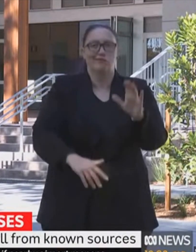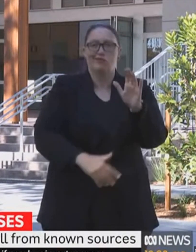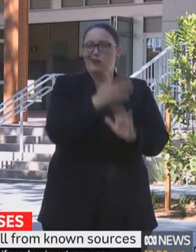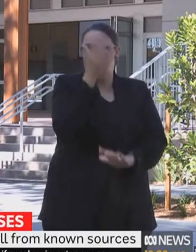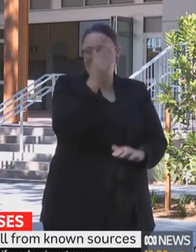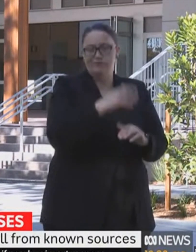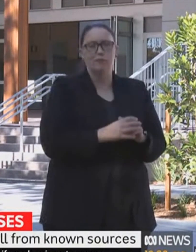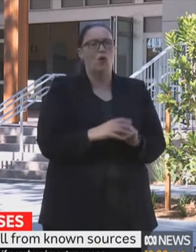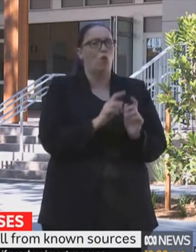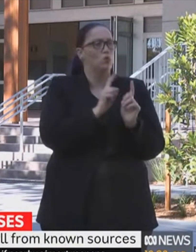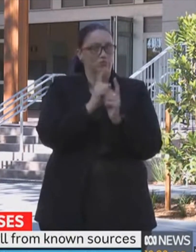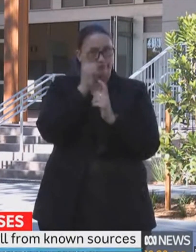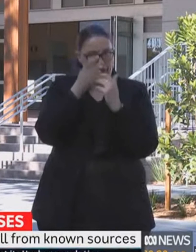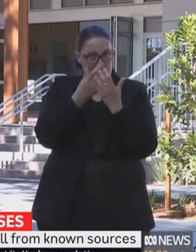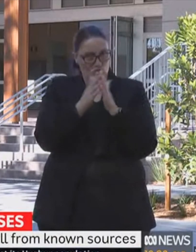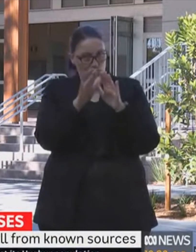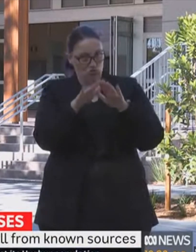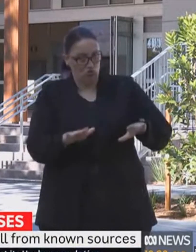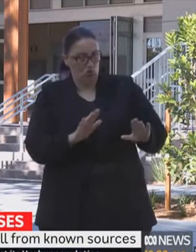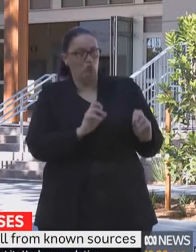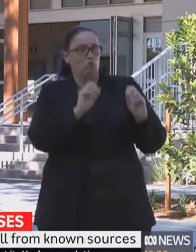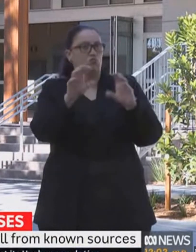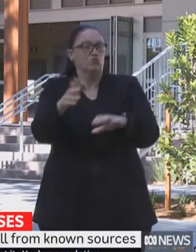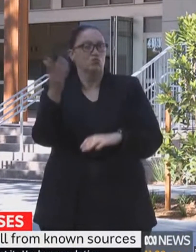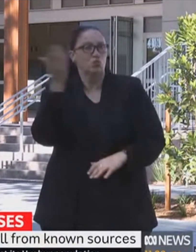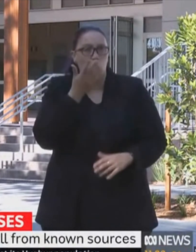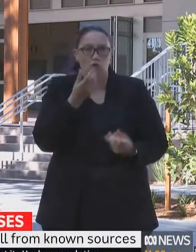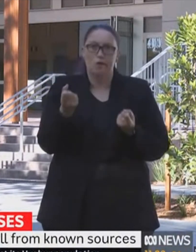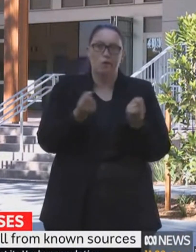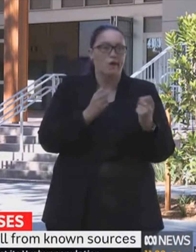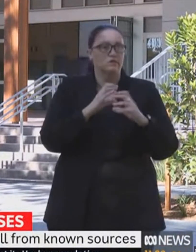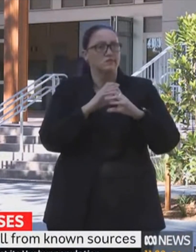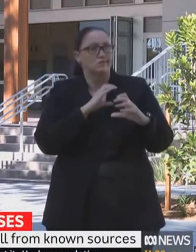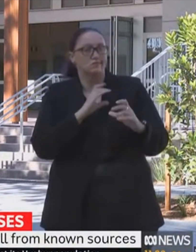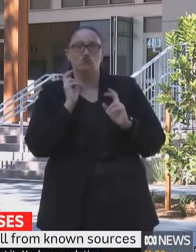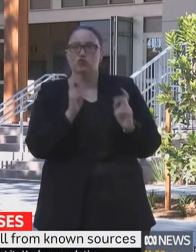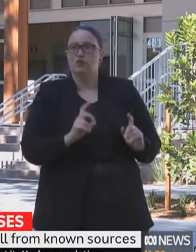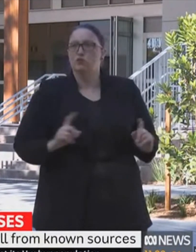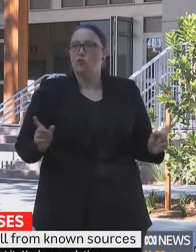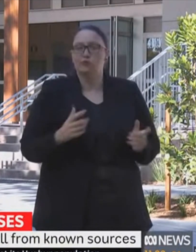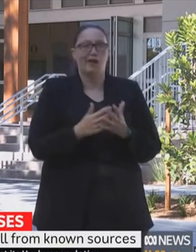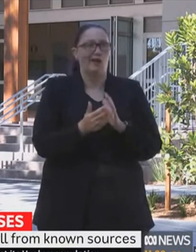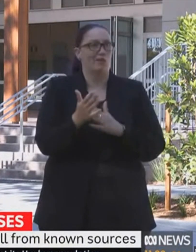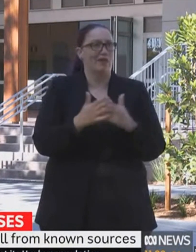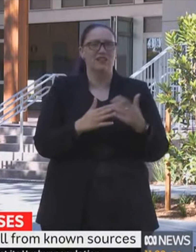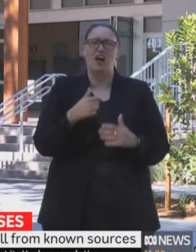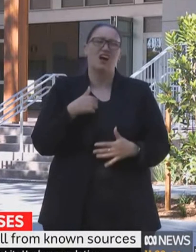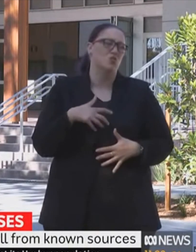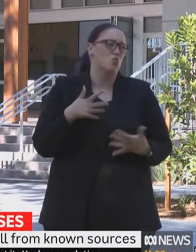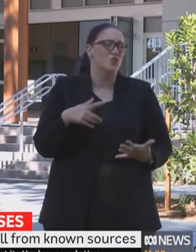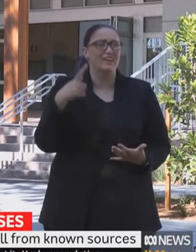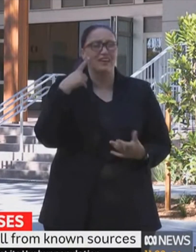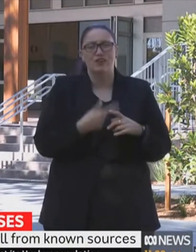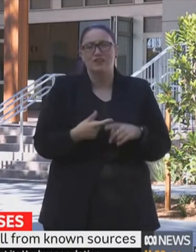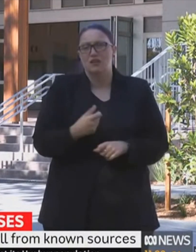also consider how your children are getting to school and how you're managing them when they are at school. And please, I don't want to hear of examples